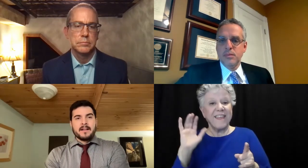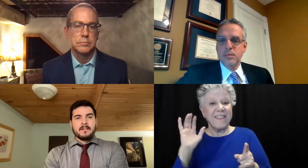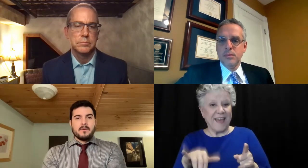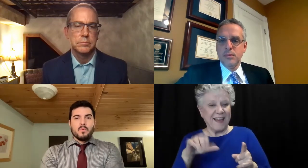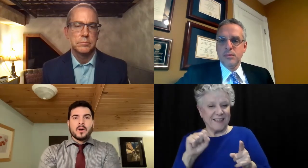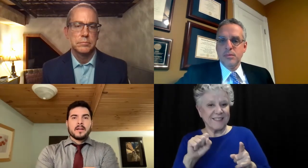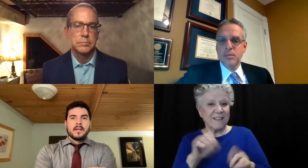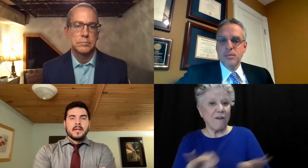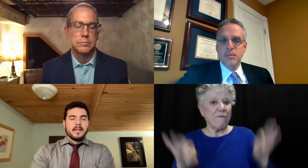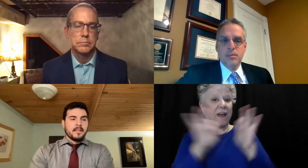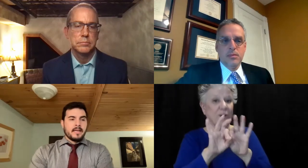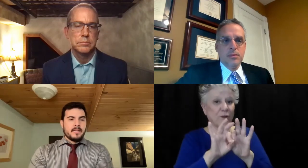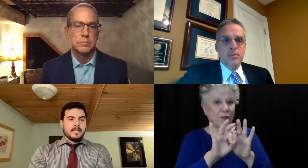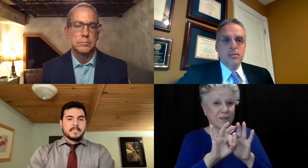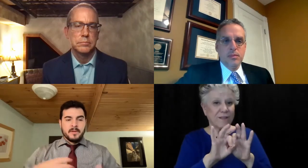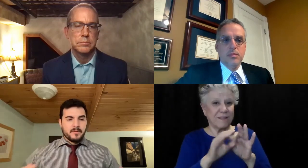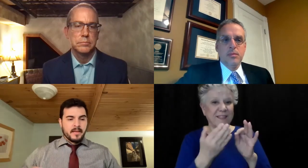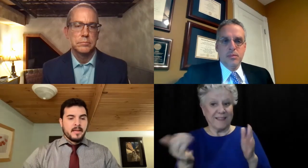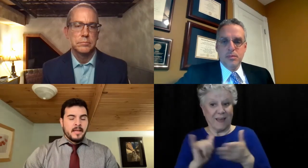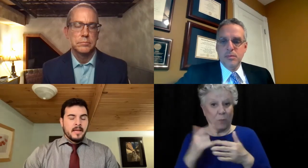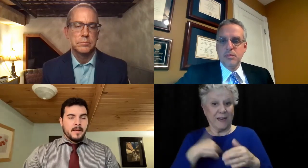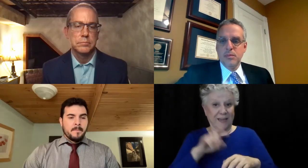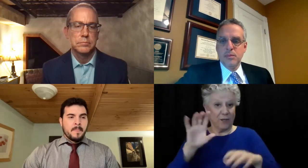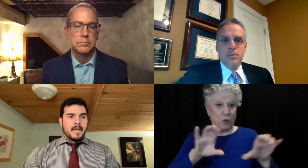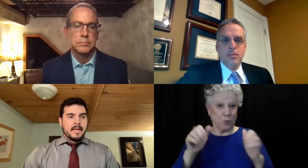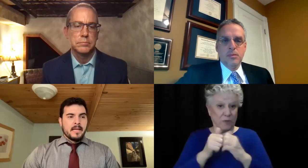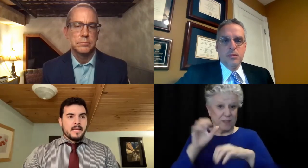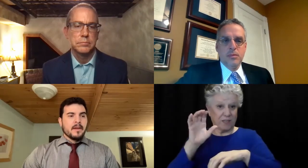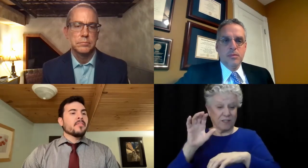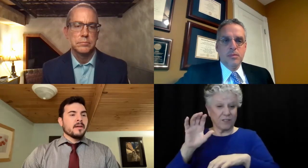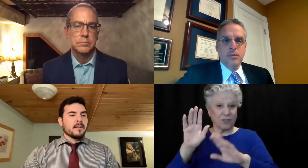that's a vital work that needs to be undertaken.